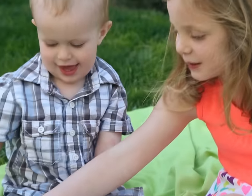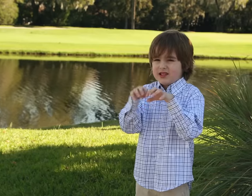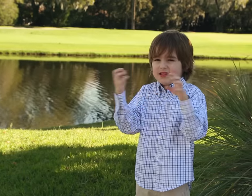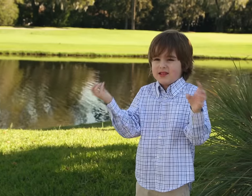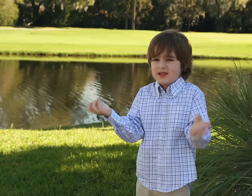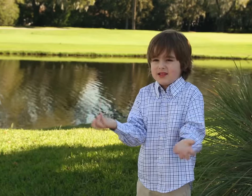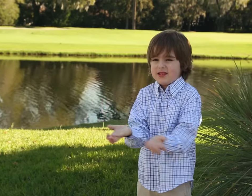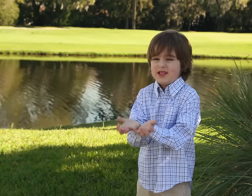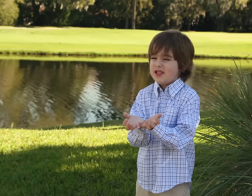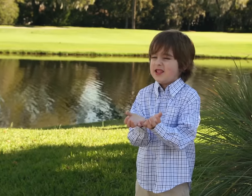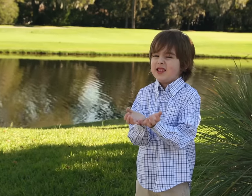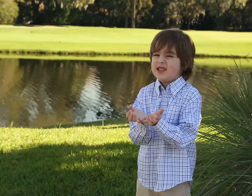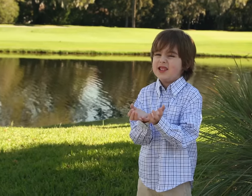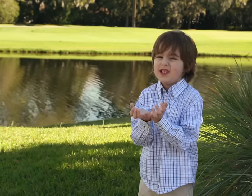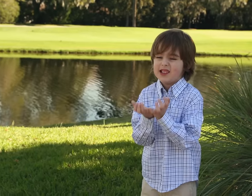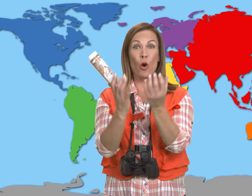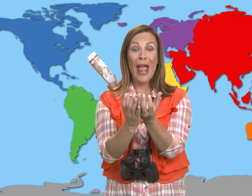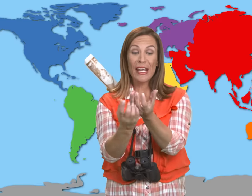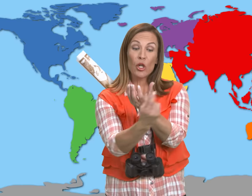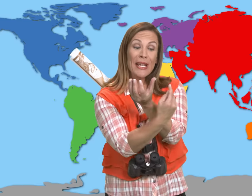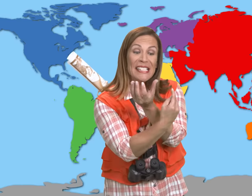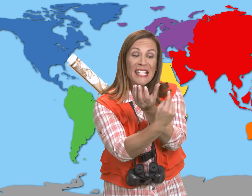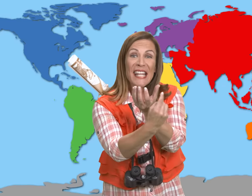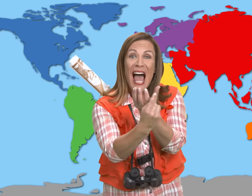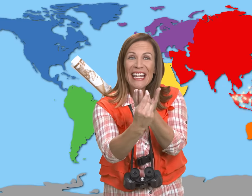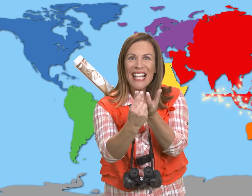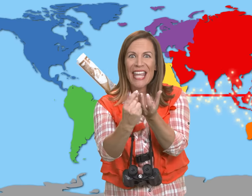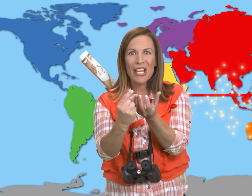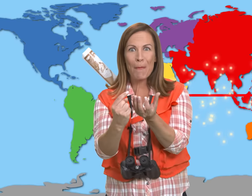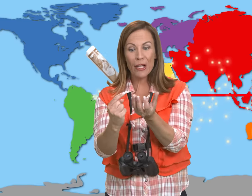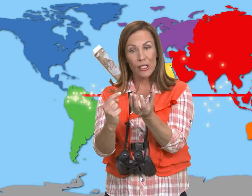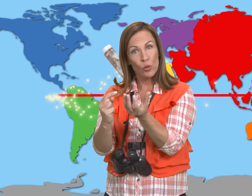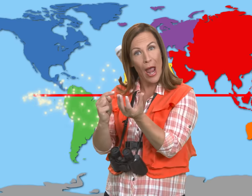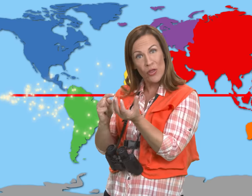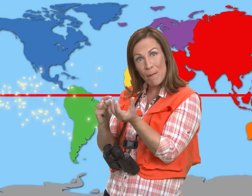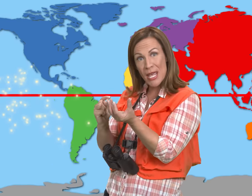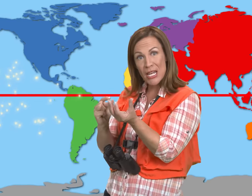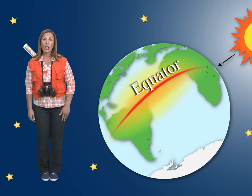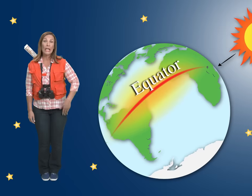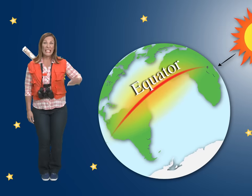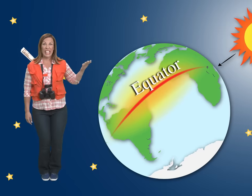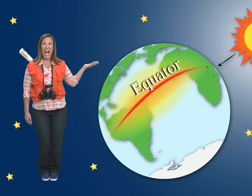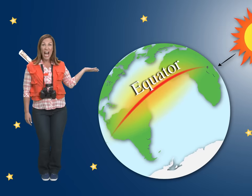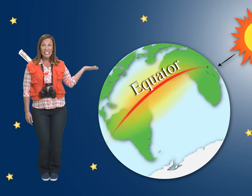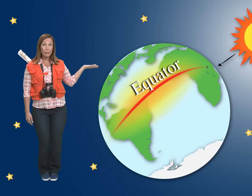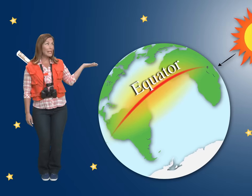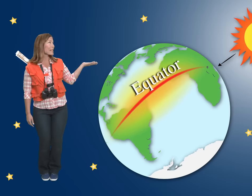our world. The equator is a line like a belt around the middle. It's the hottest place